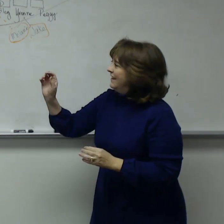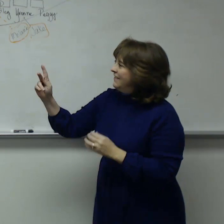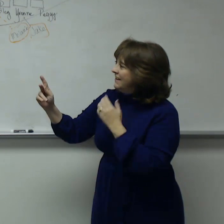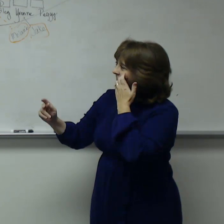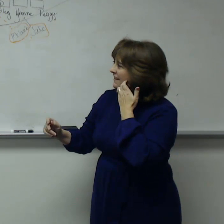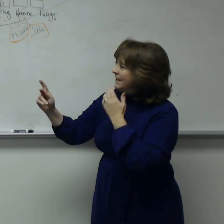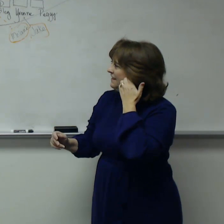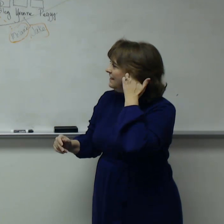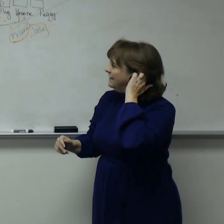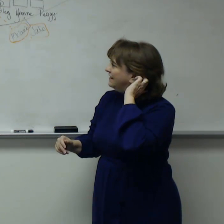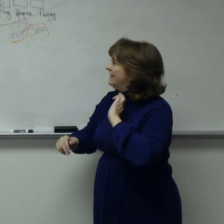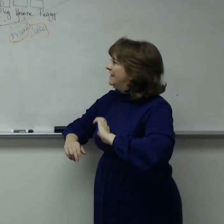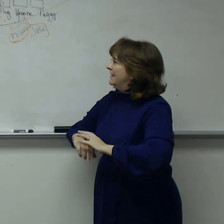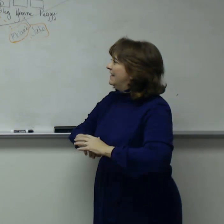Okay.